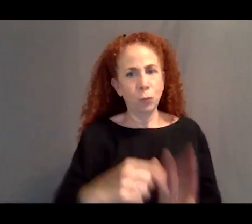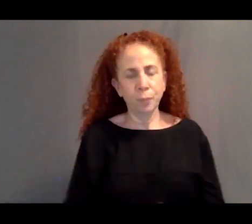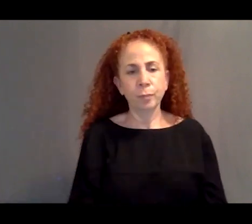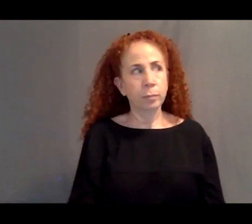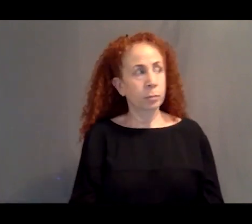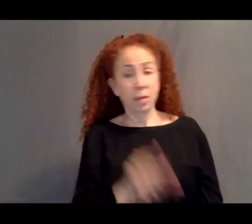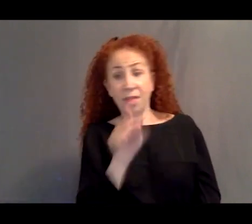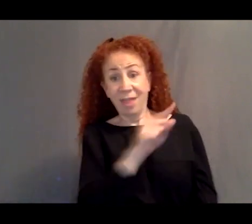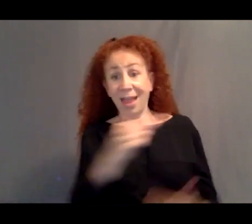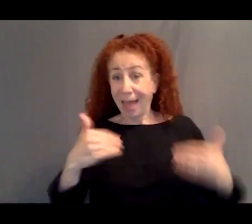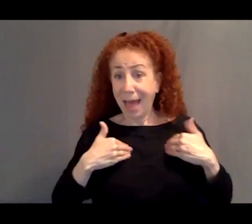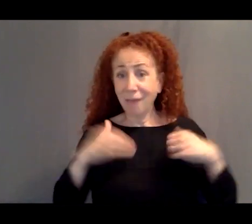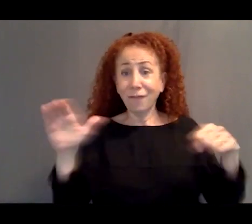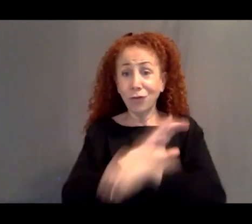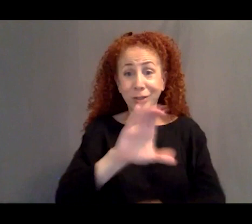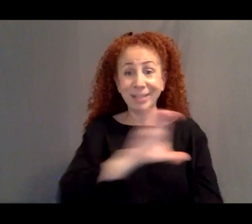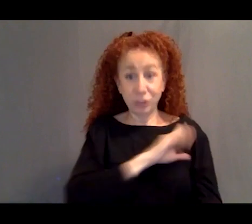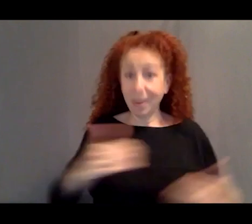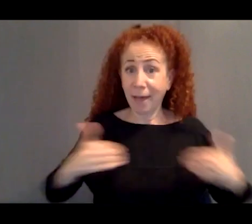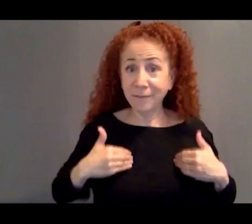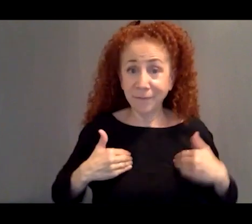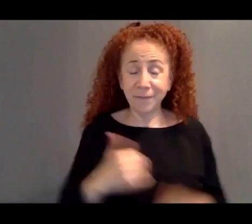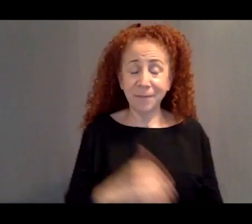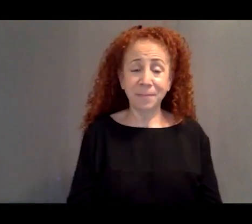who have full citizenship